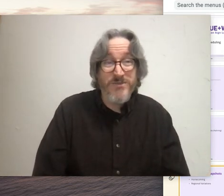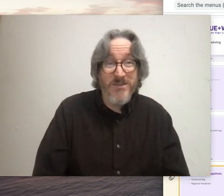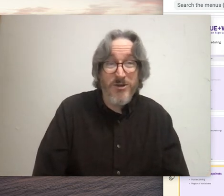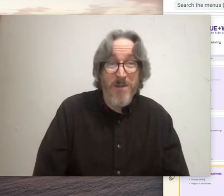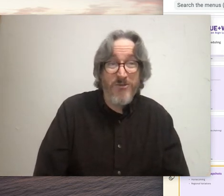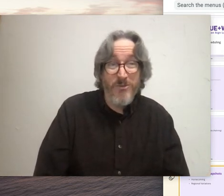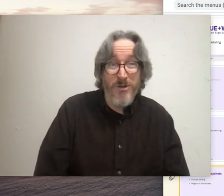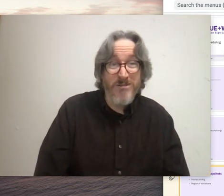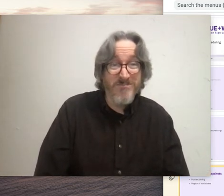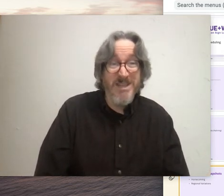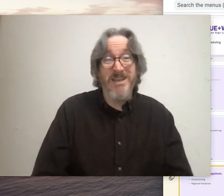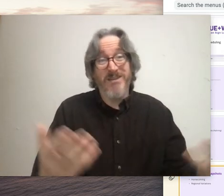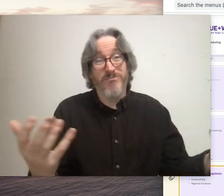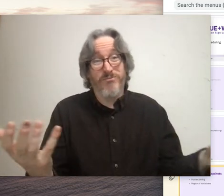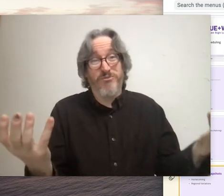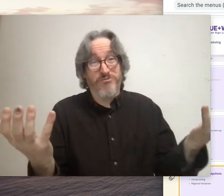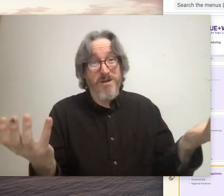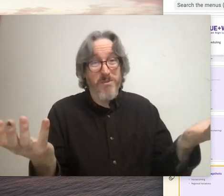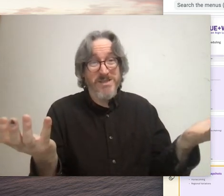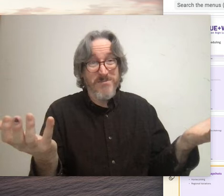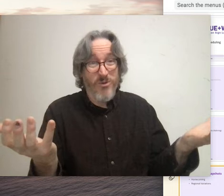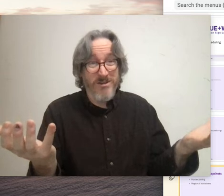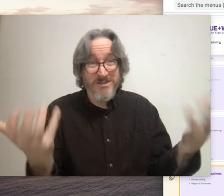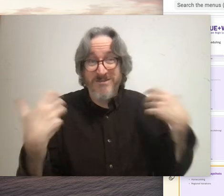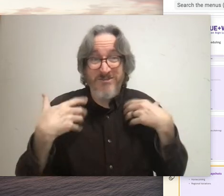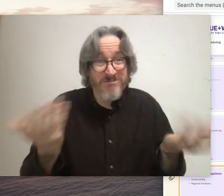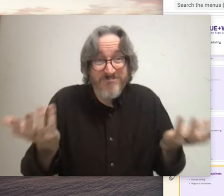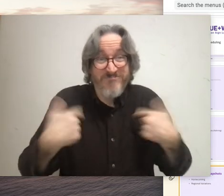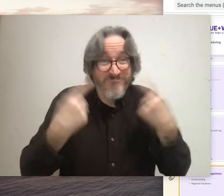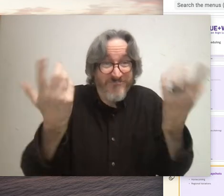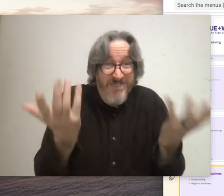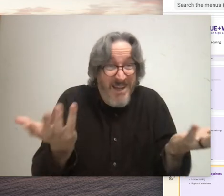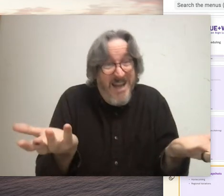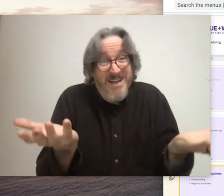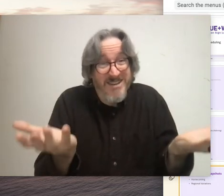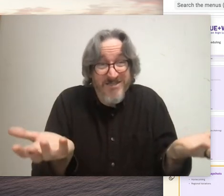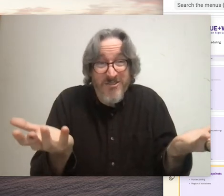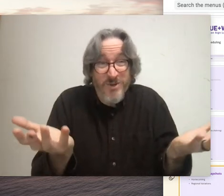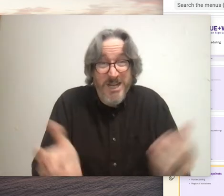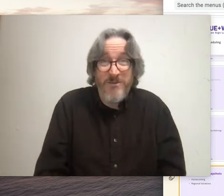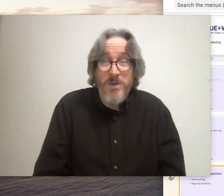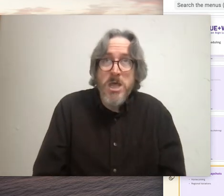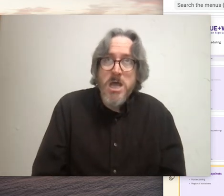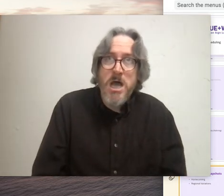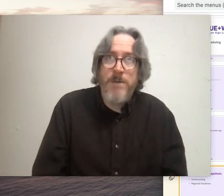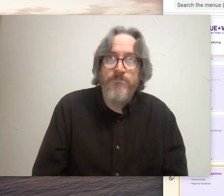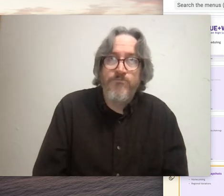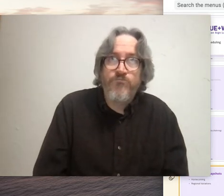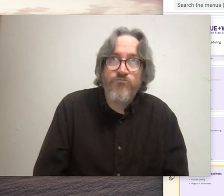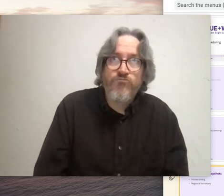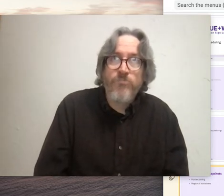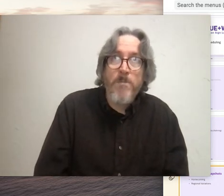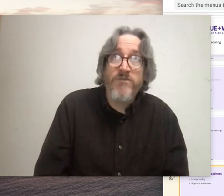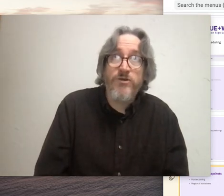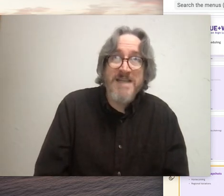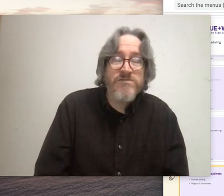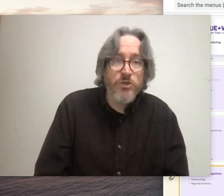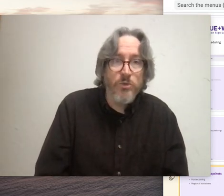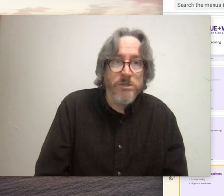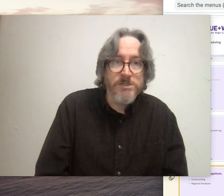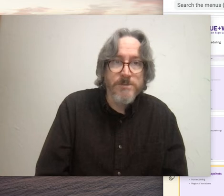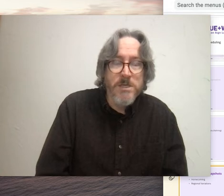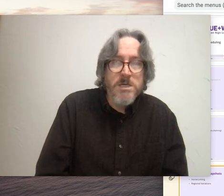suppose if you give a crap for football, it probably is important. I never really cared. But for